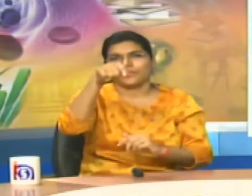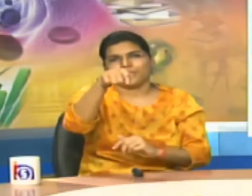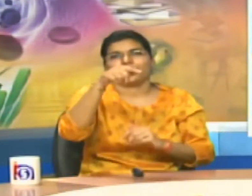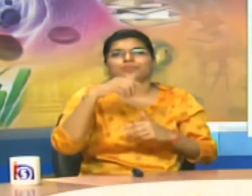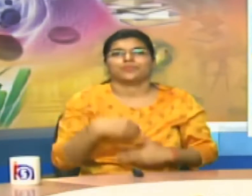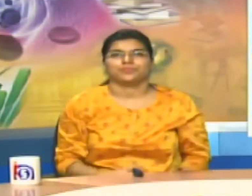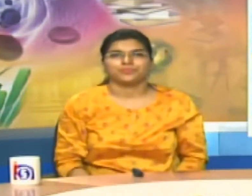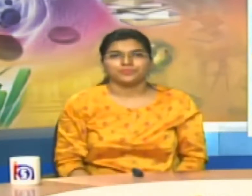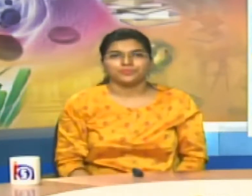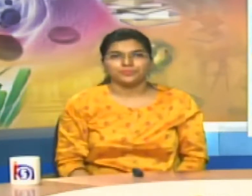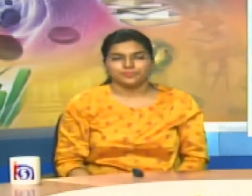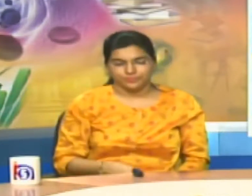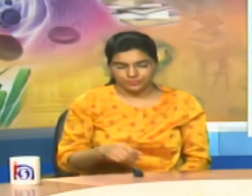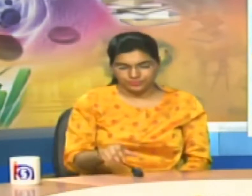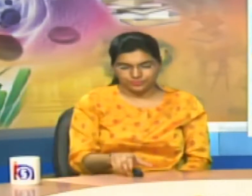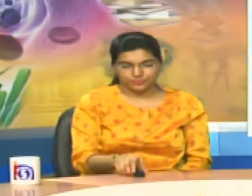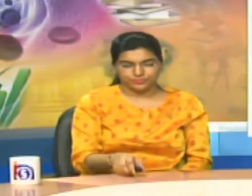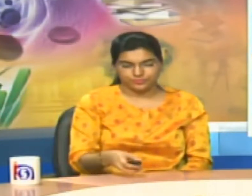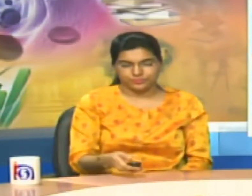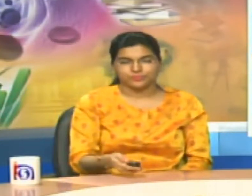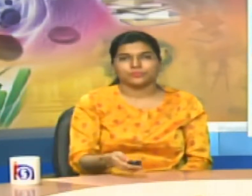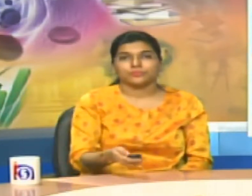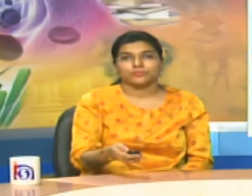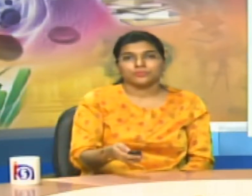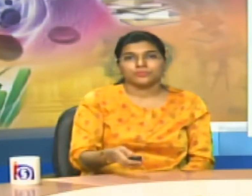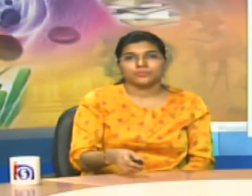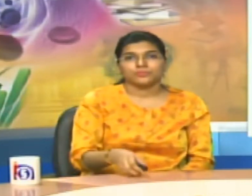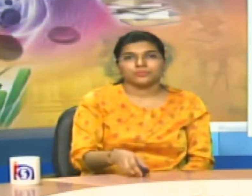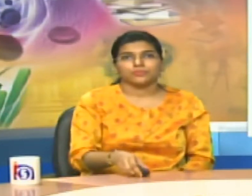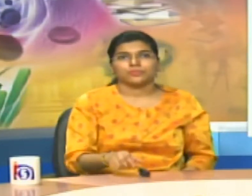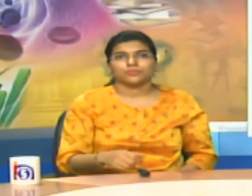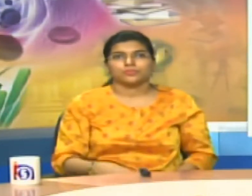So that makes our work easy through this view.